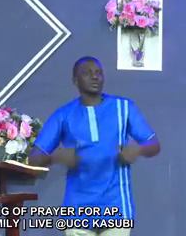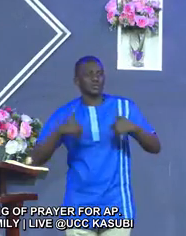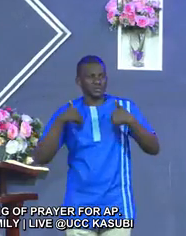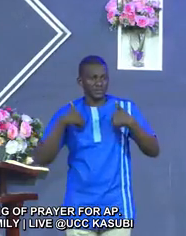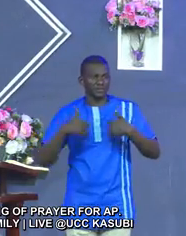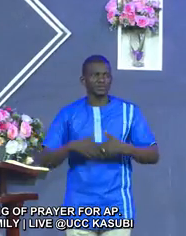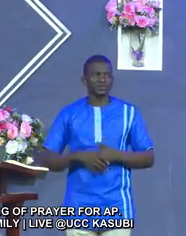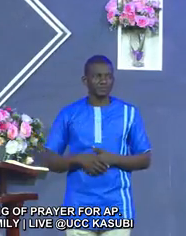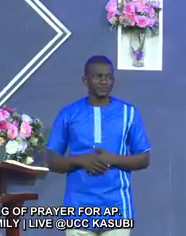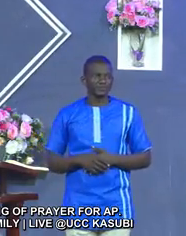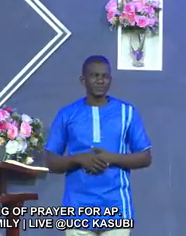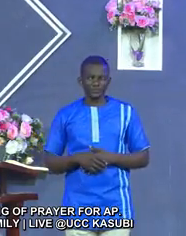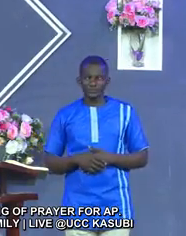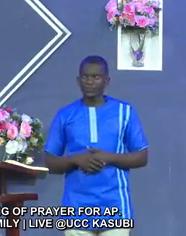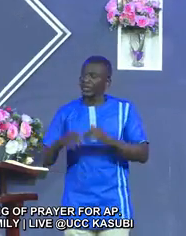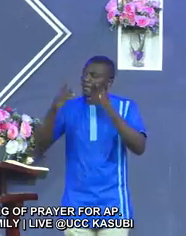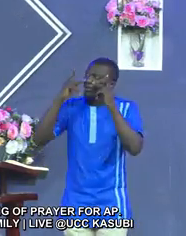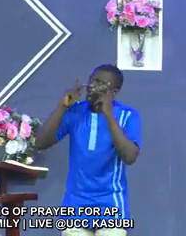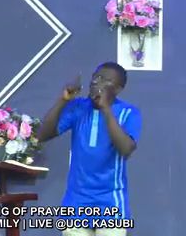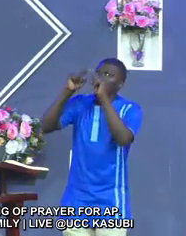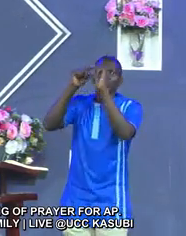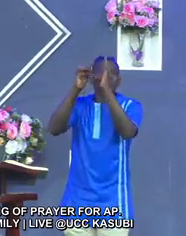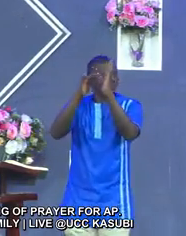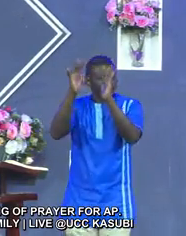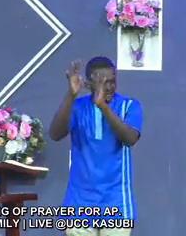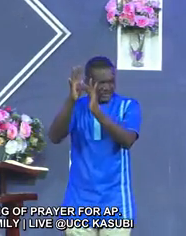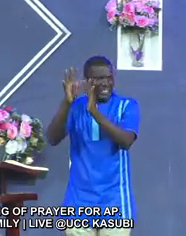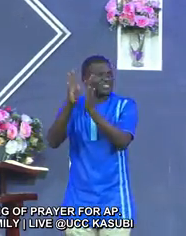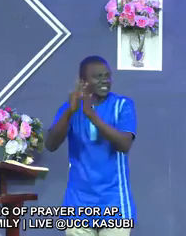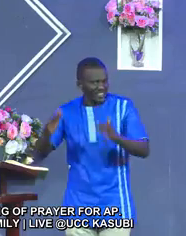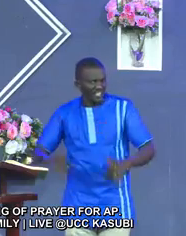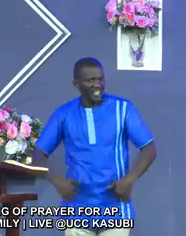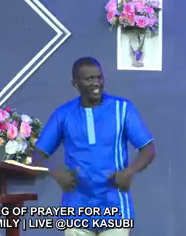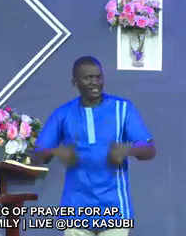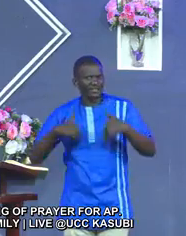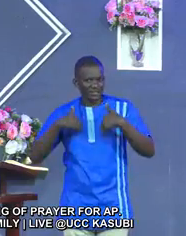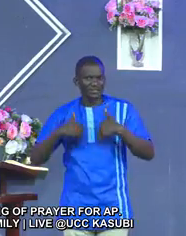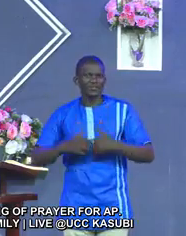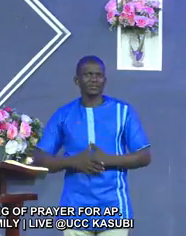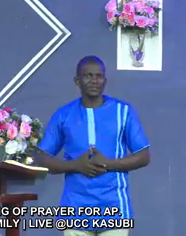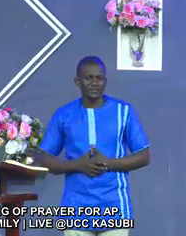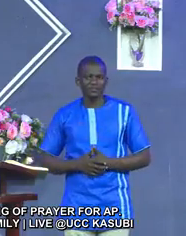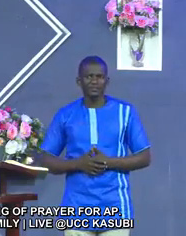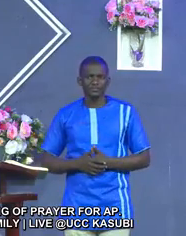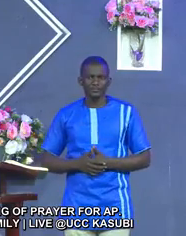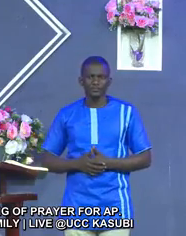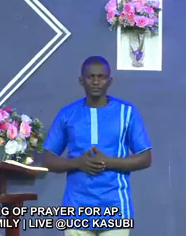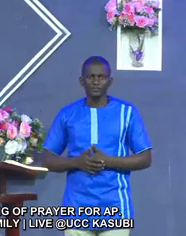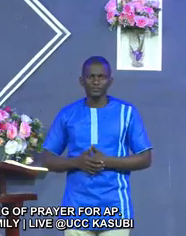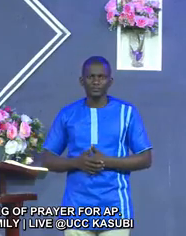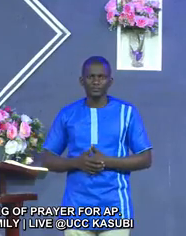no be mulamu. Look to Jesus and live. Tunulira Yesu obe mulamu.